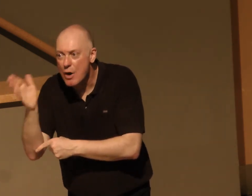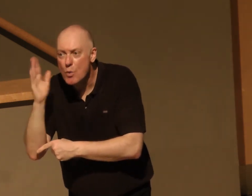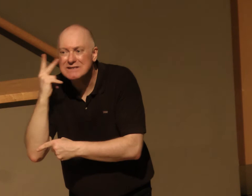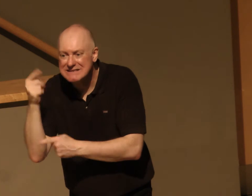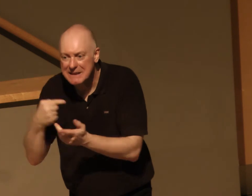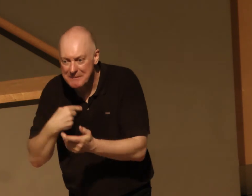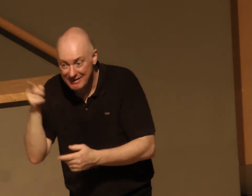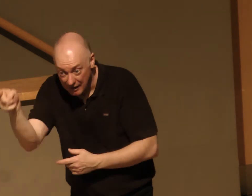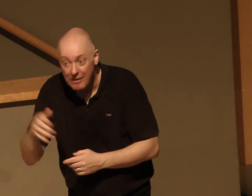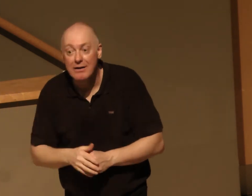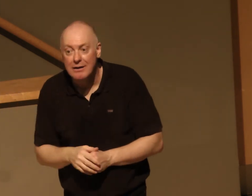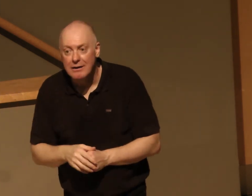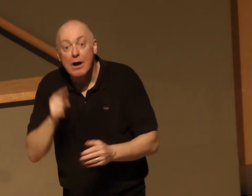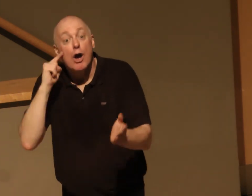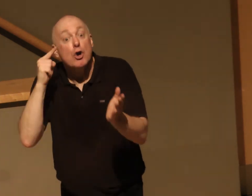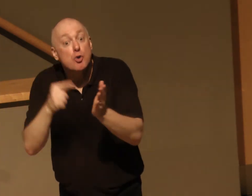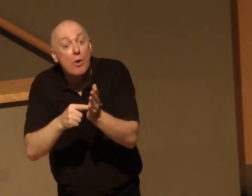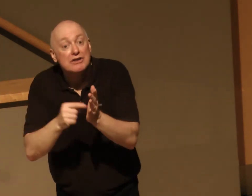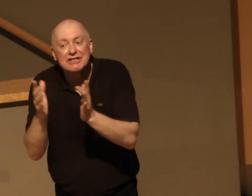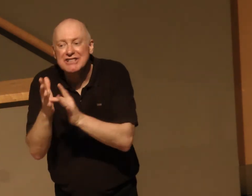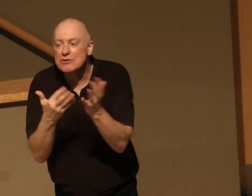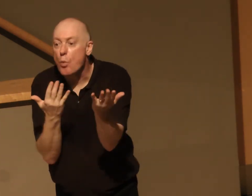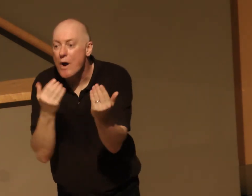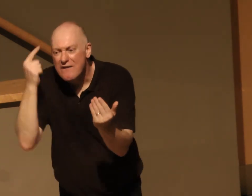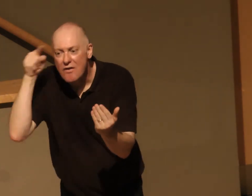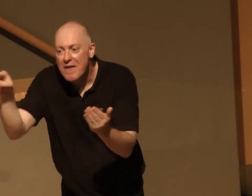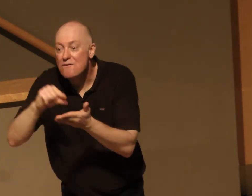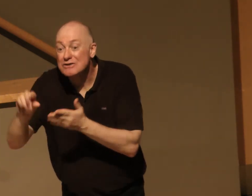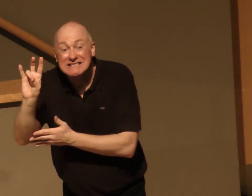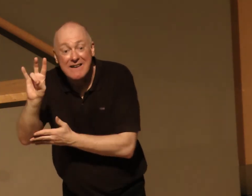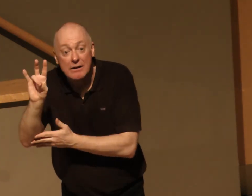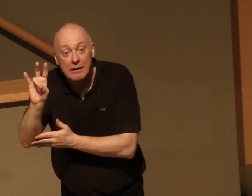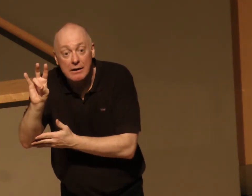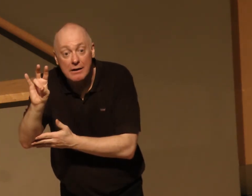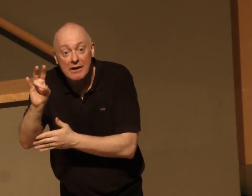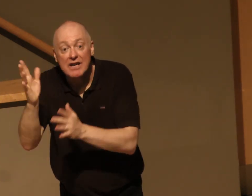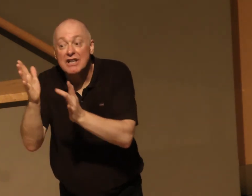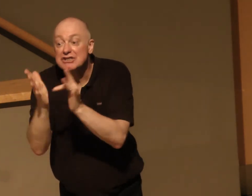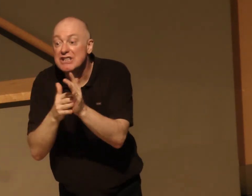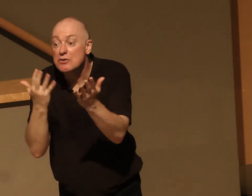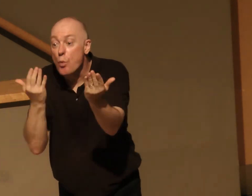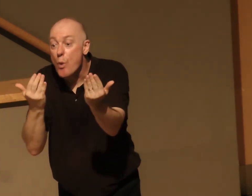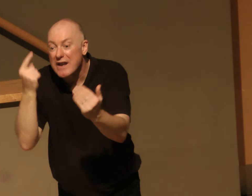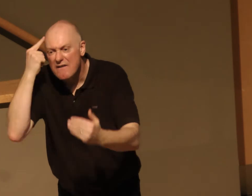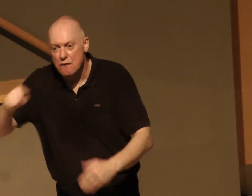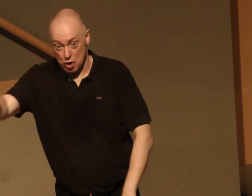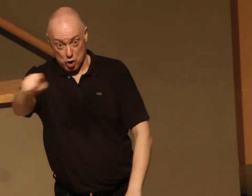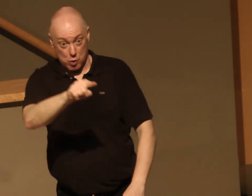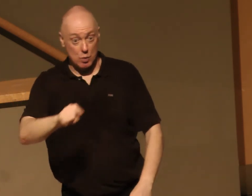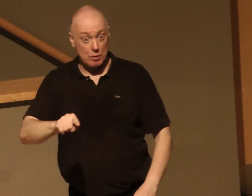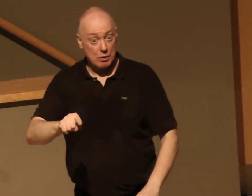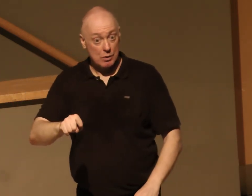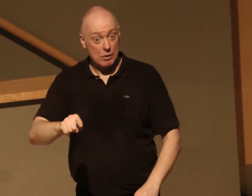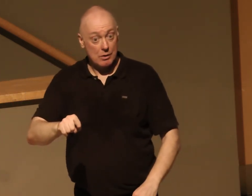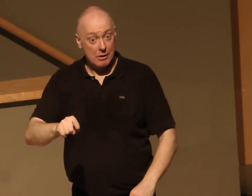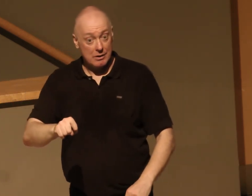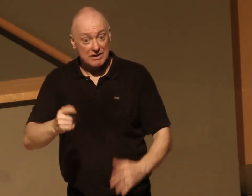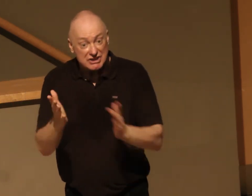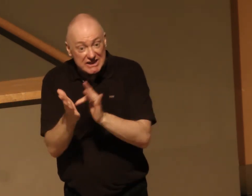me notice that Jesus was waiting for them in verse 7 listen Jesus is waiting for you he's waiting for you